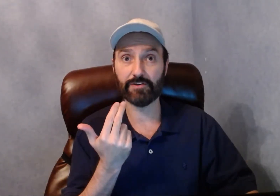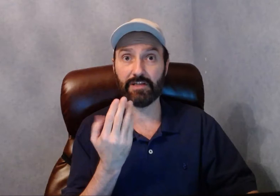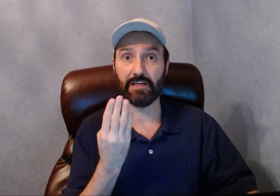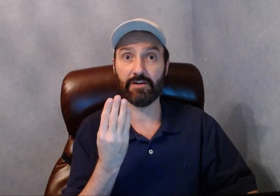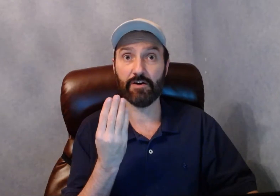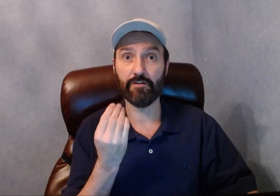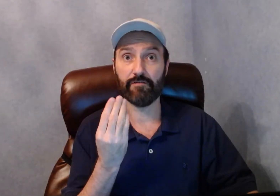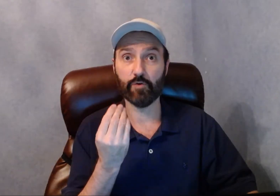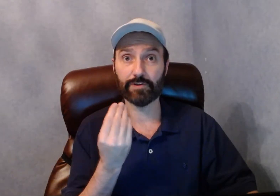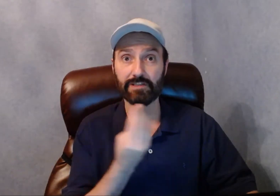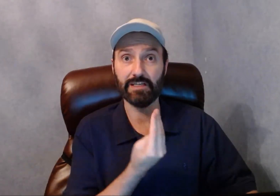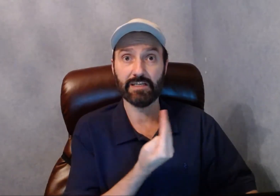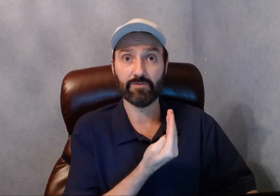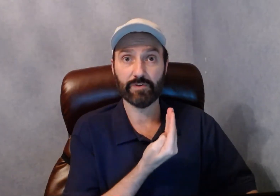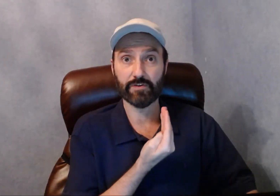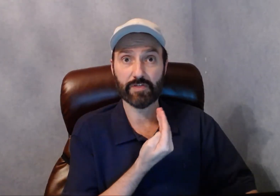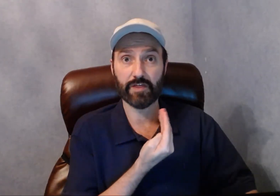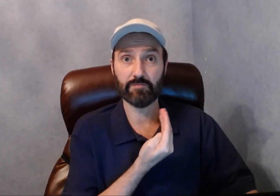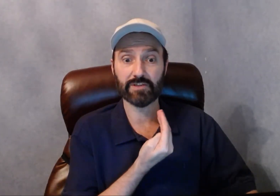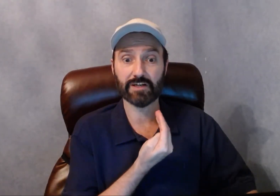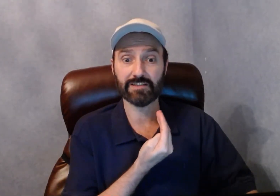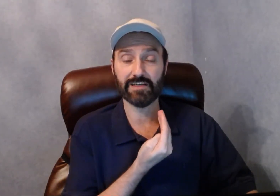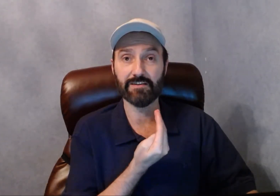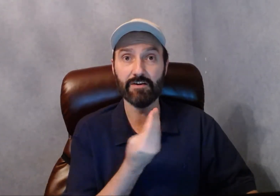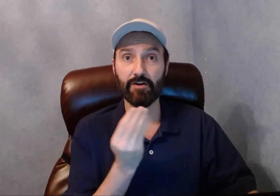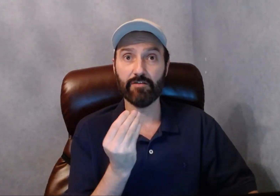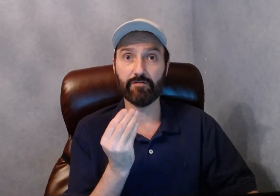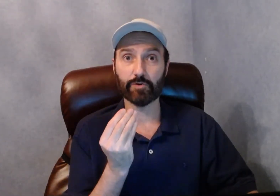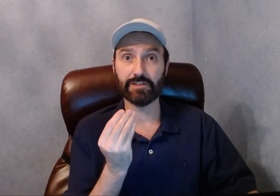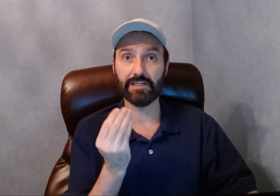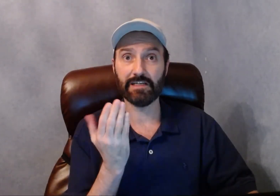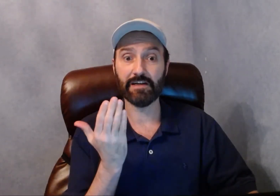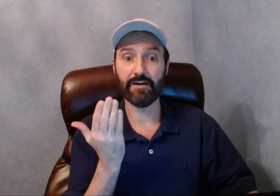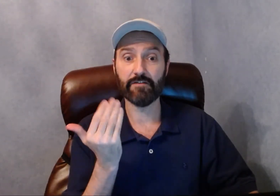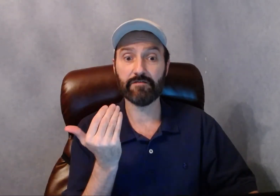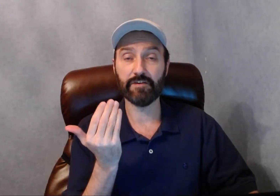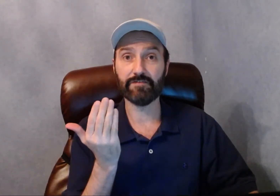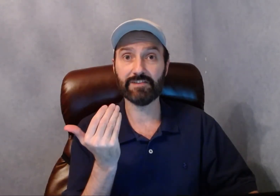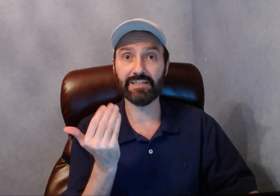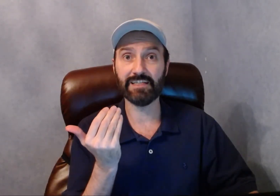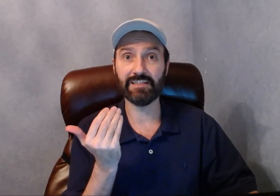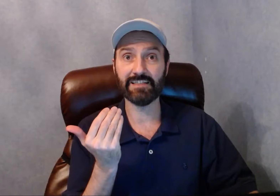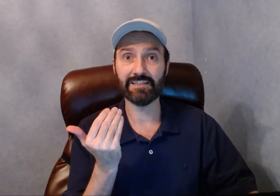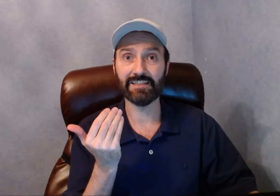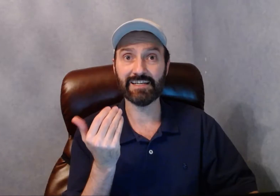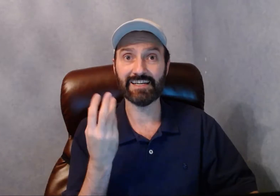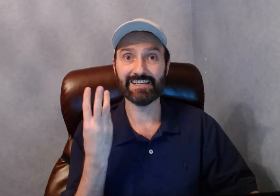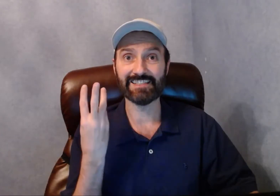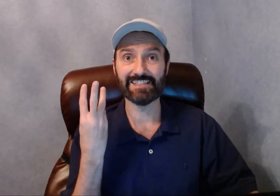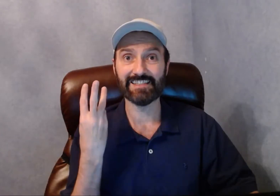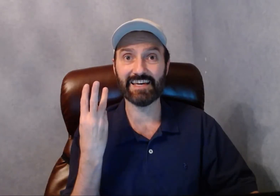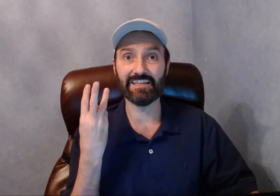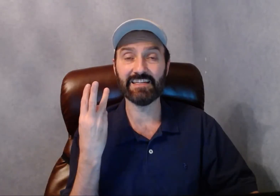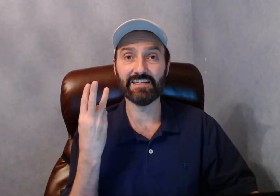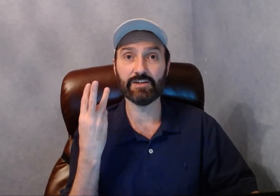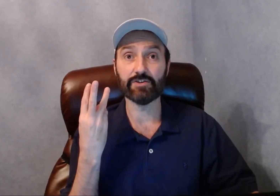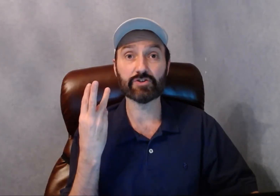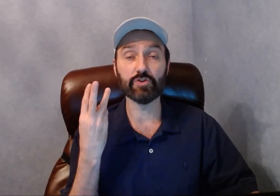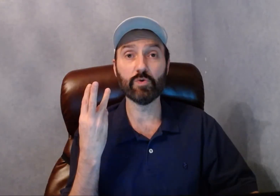13, 14, with your thumb tucked in. 14, 15, then there's two ways